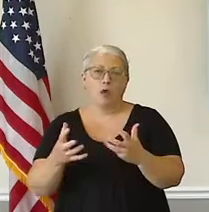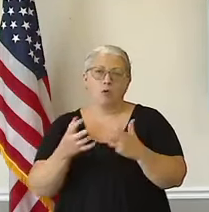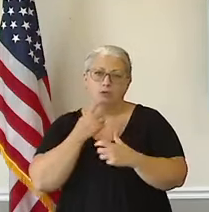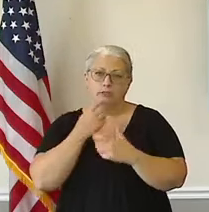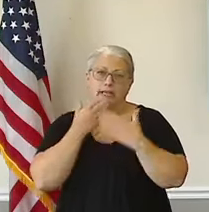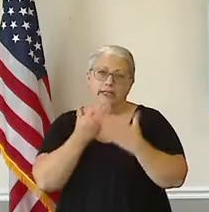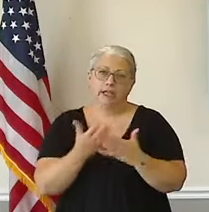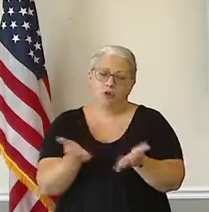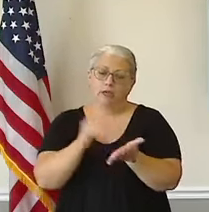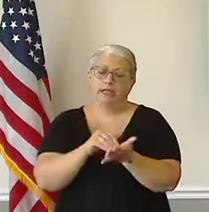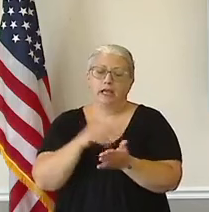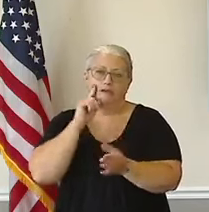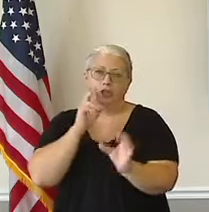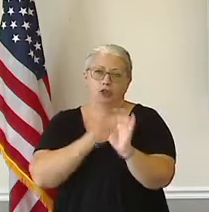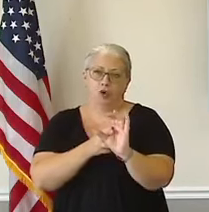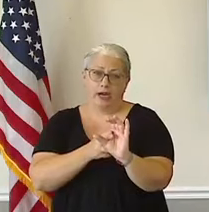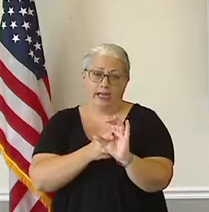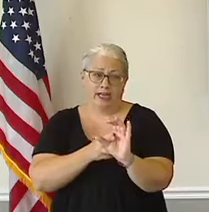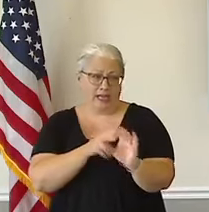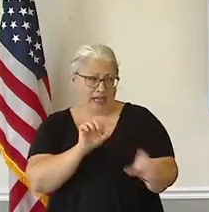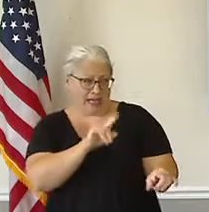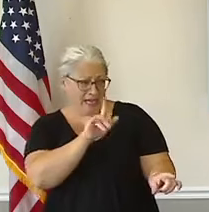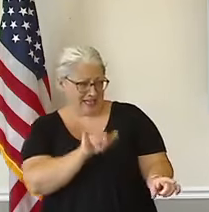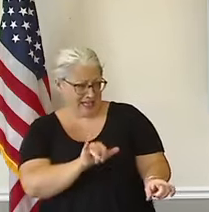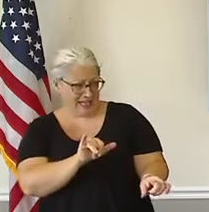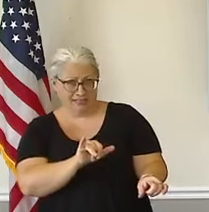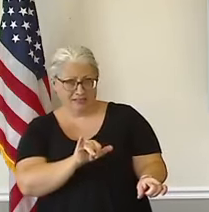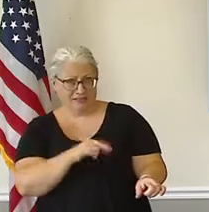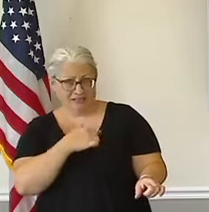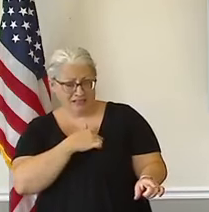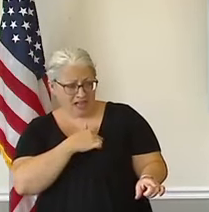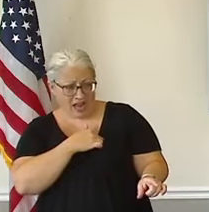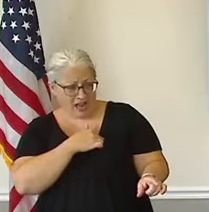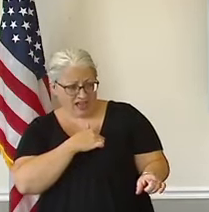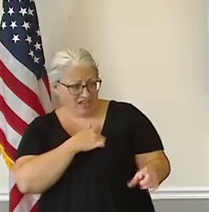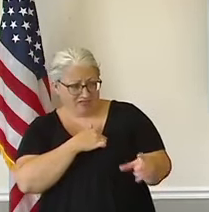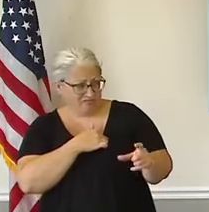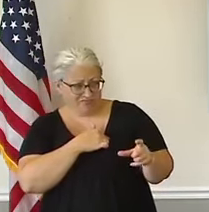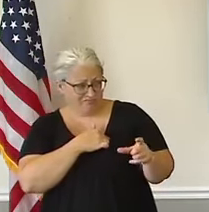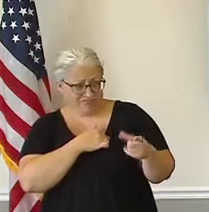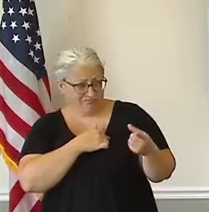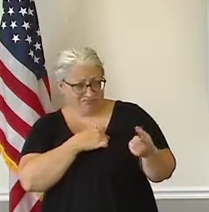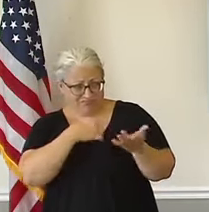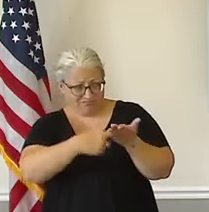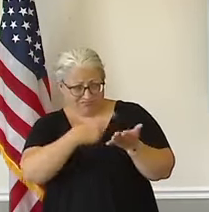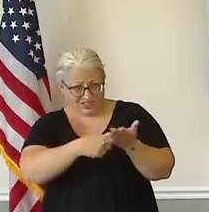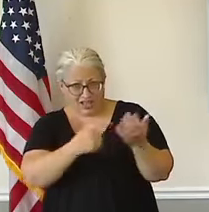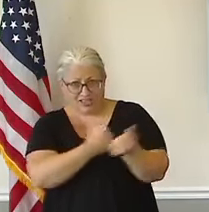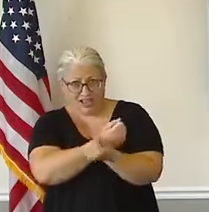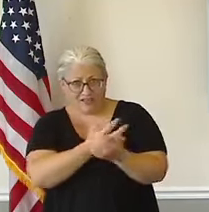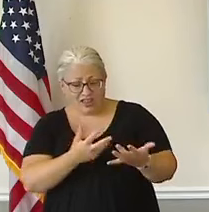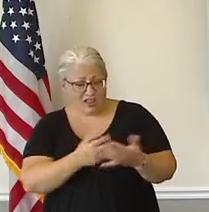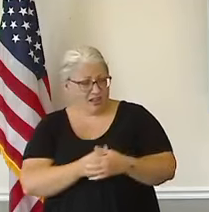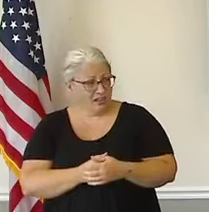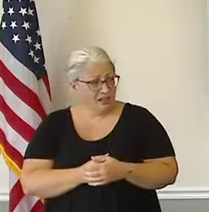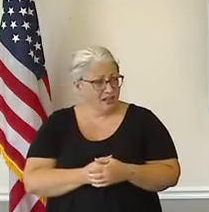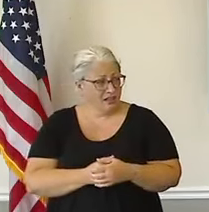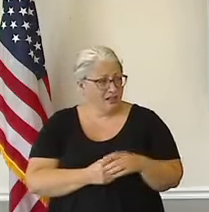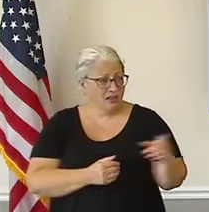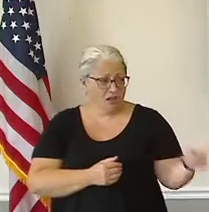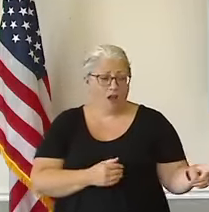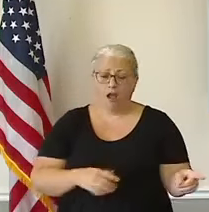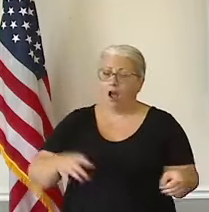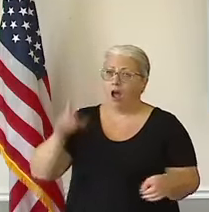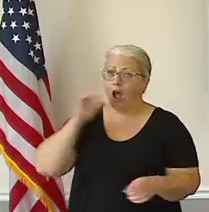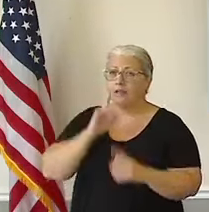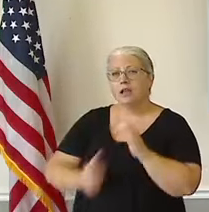for joining us. Andy, did I cover everything? Did you want to say anything else? Was there anything else you thought we should cover? Well, I think the most important